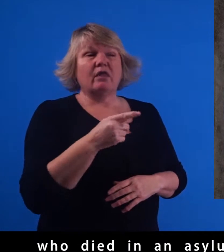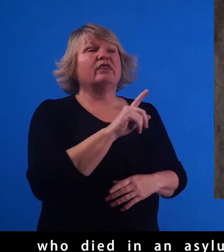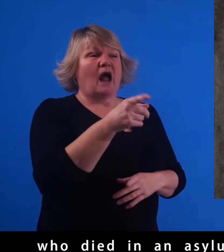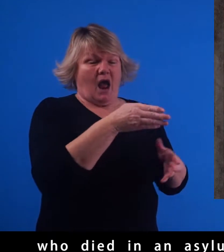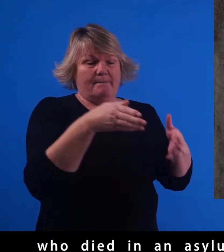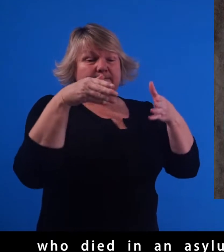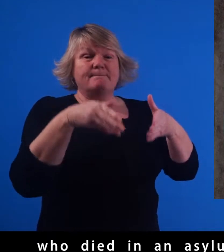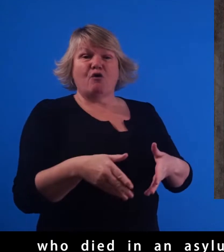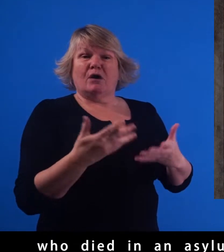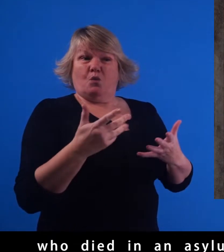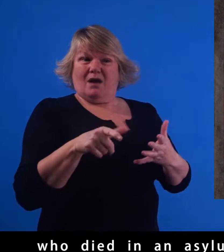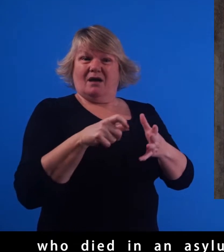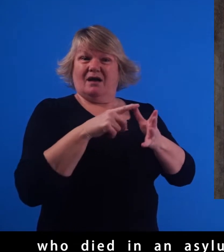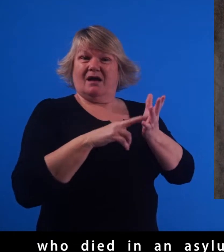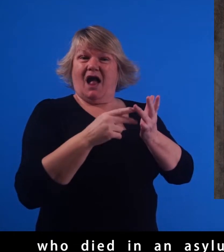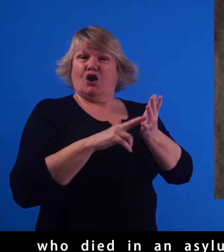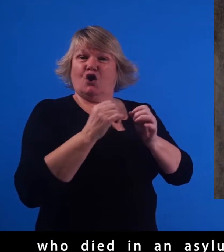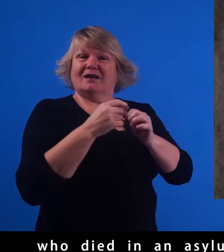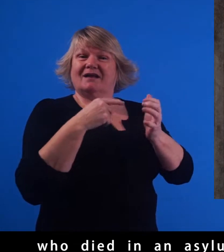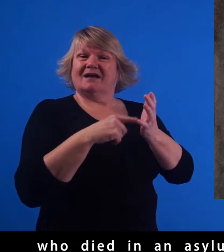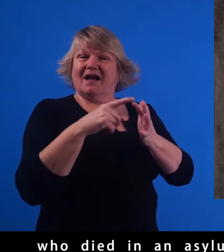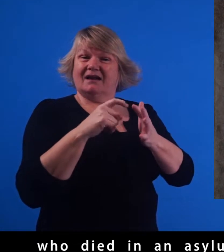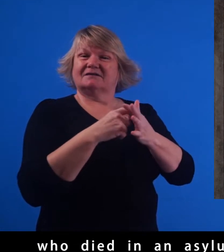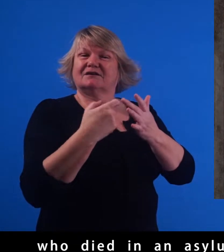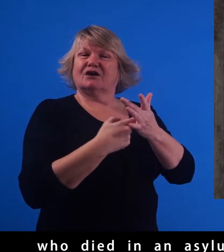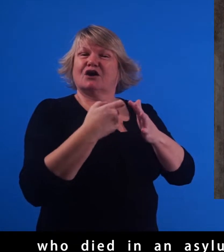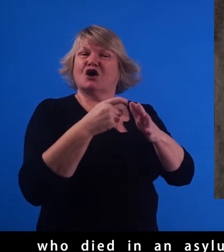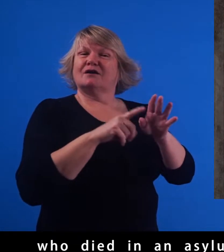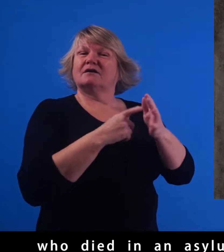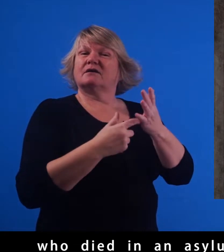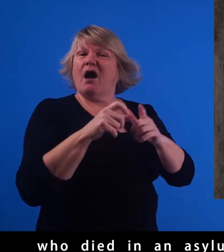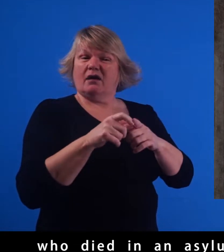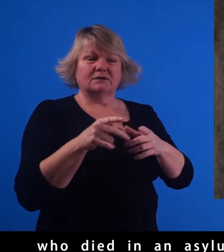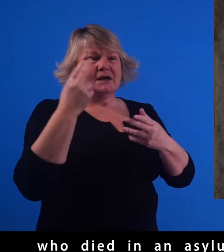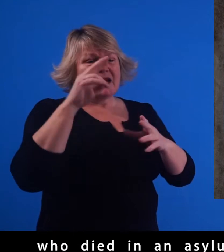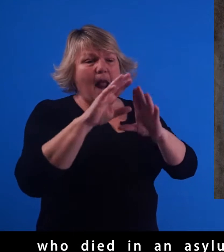an unmarked grave in the Canongate Kirkyard.